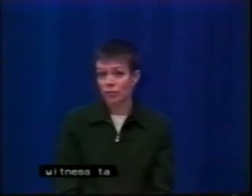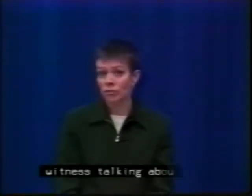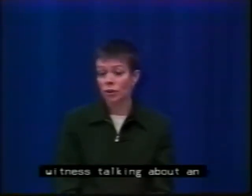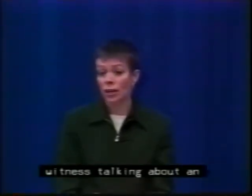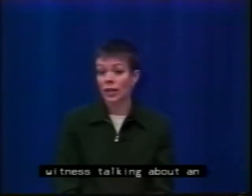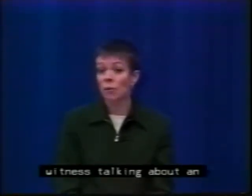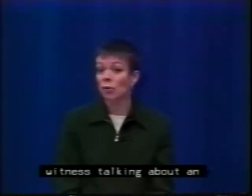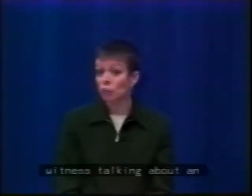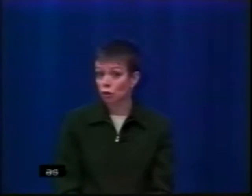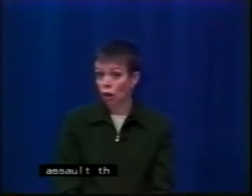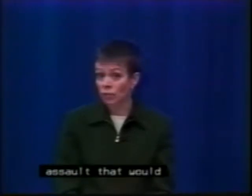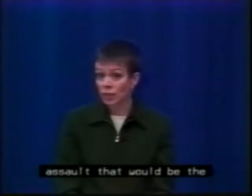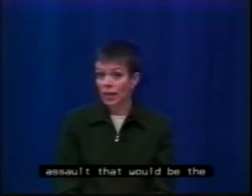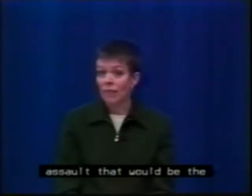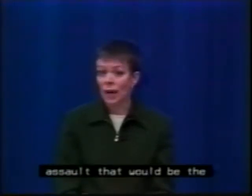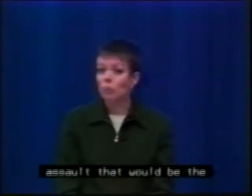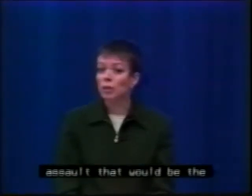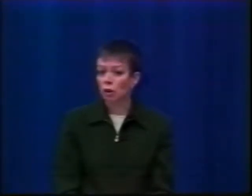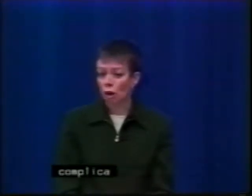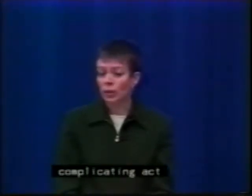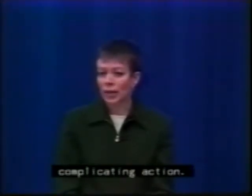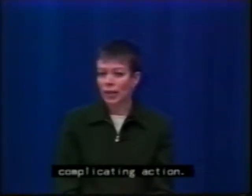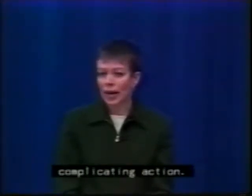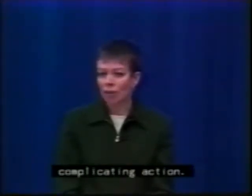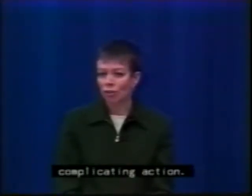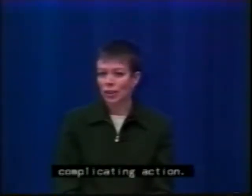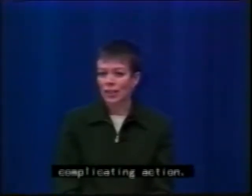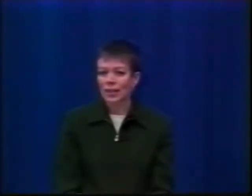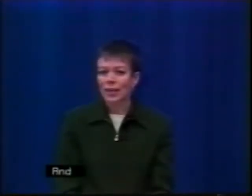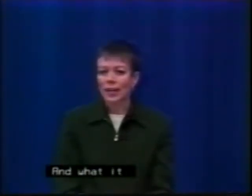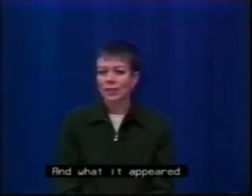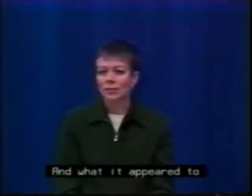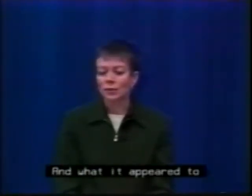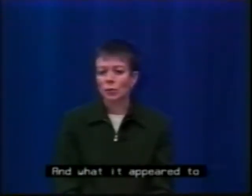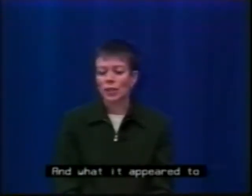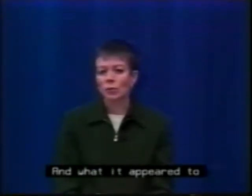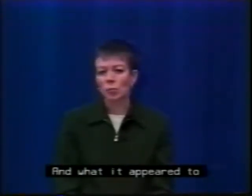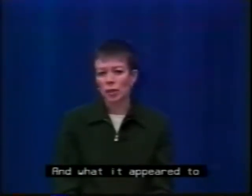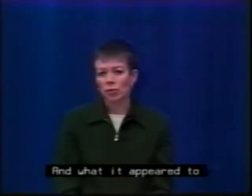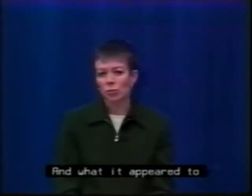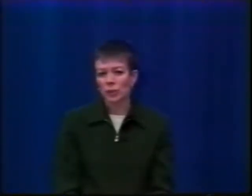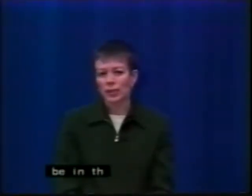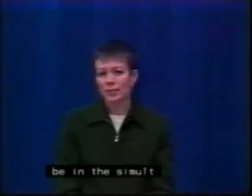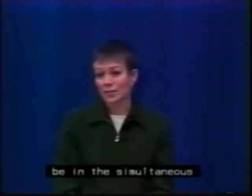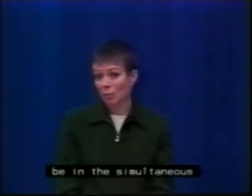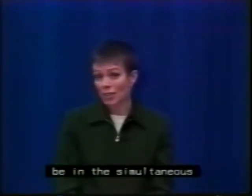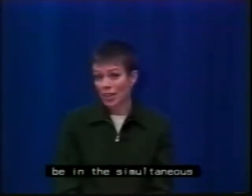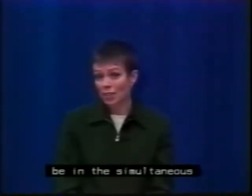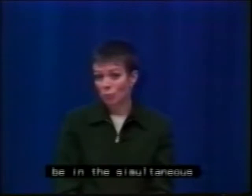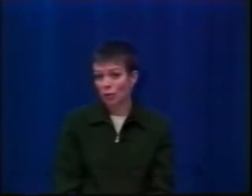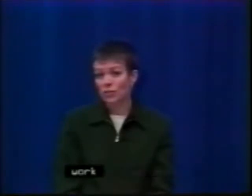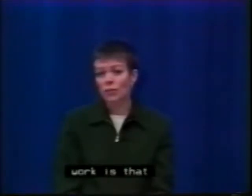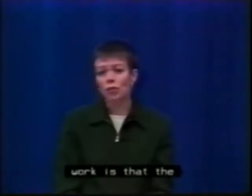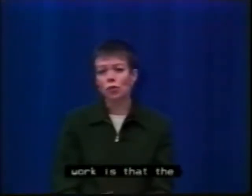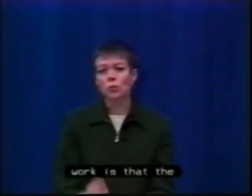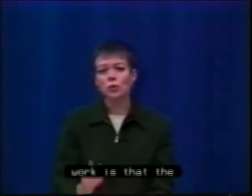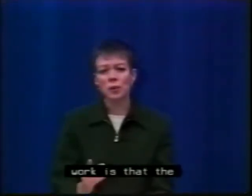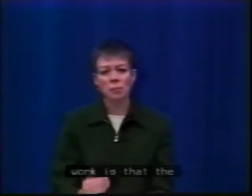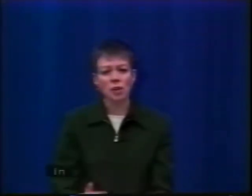witness talking about an assault, that would be the complicating action. And what it appeared to be in the simultaneous work is that the interpreters spent much